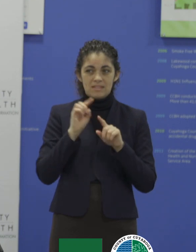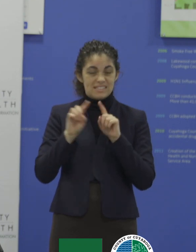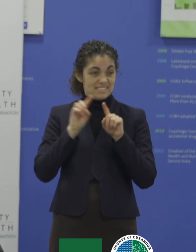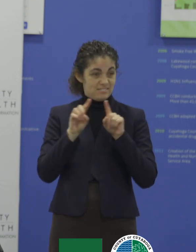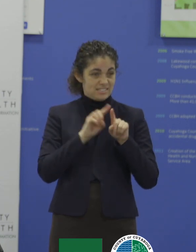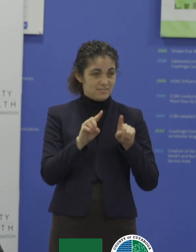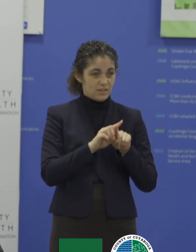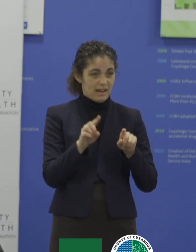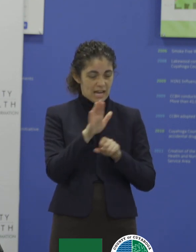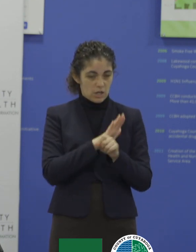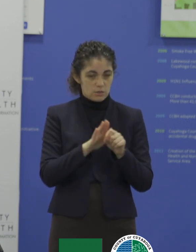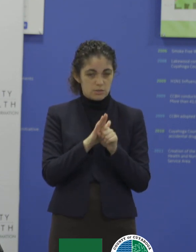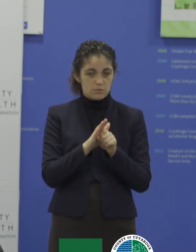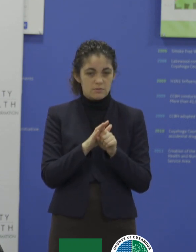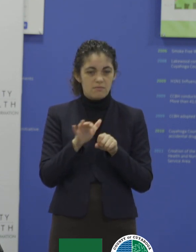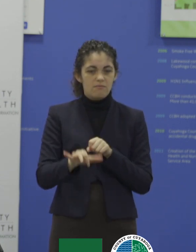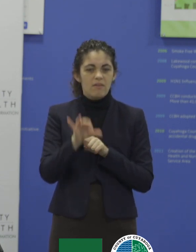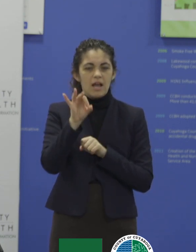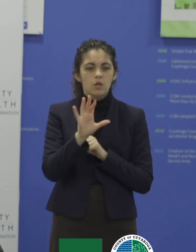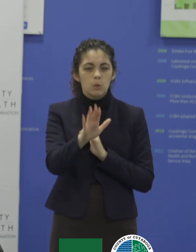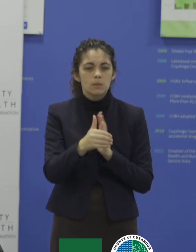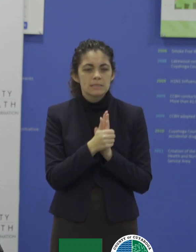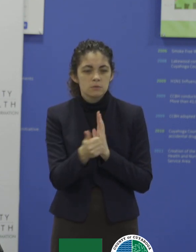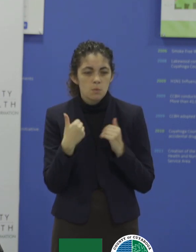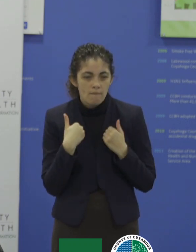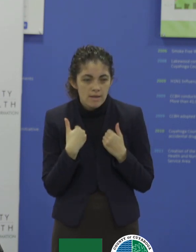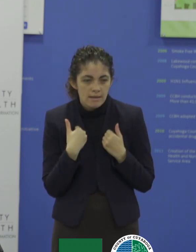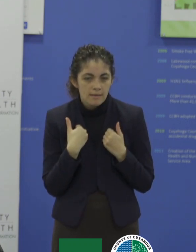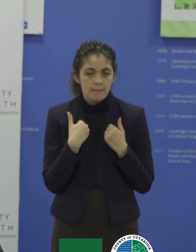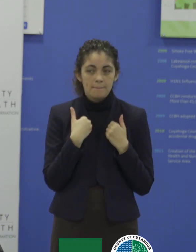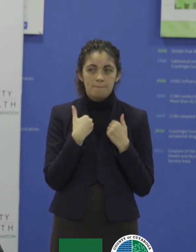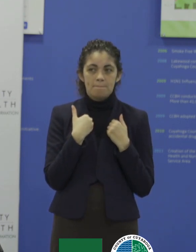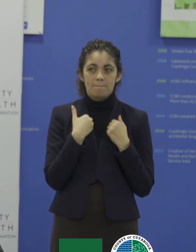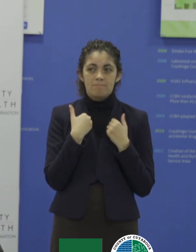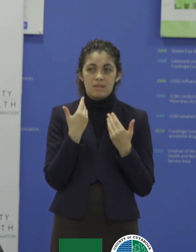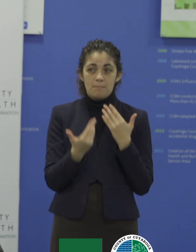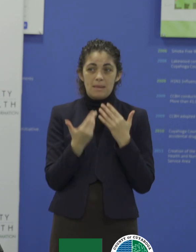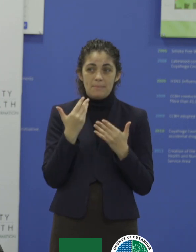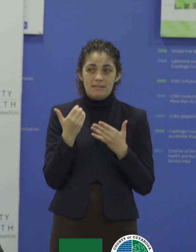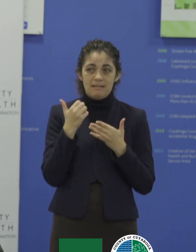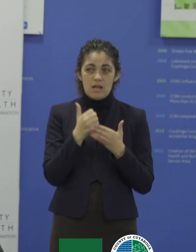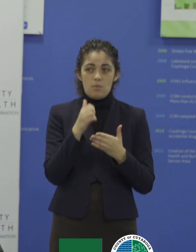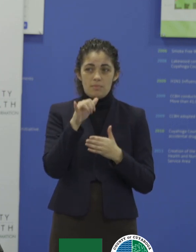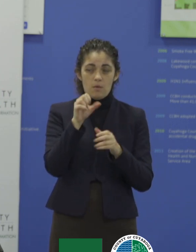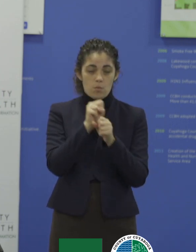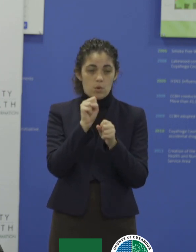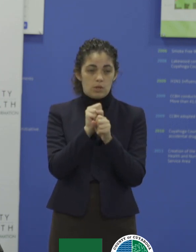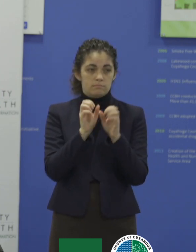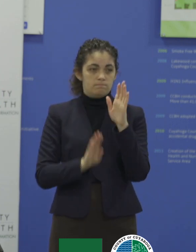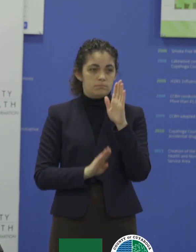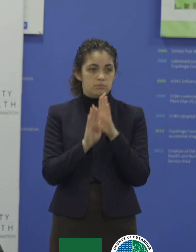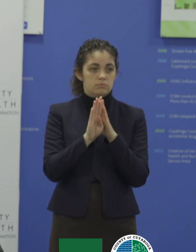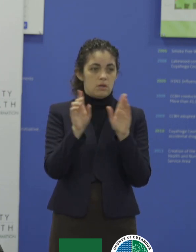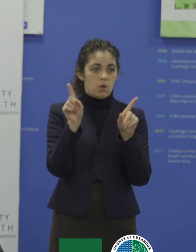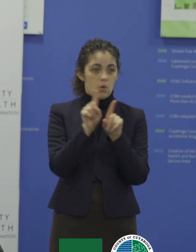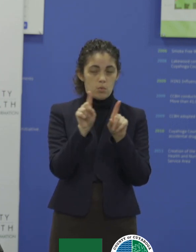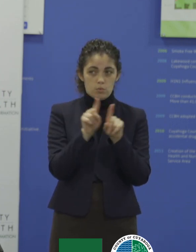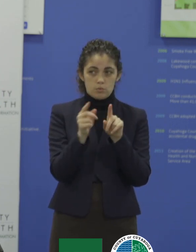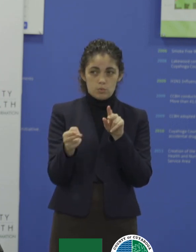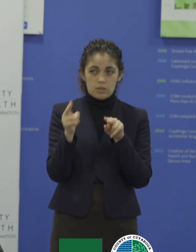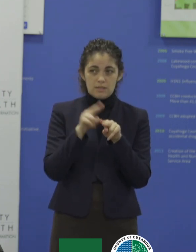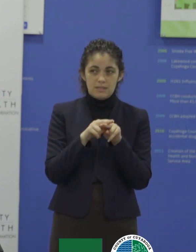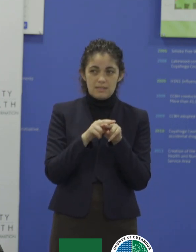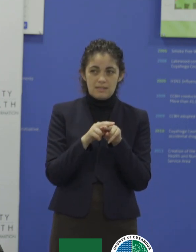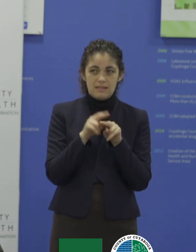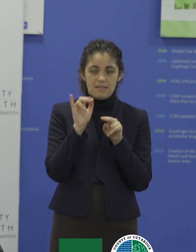different sectors to find out what skill sets they may have and how they may be able to help that workforce surge increase too. So